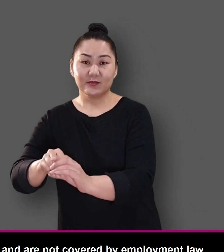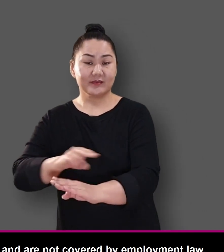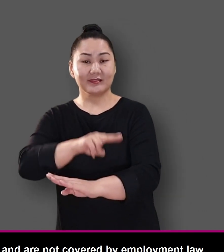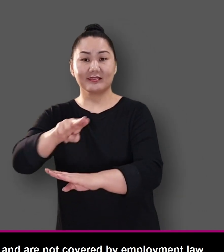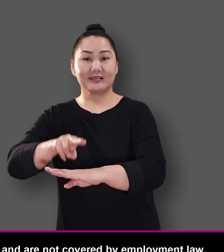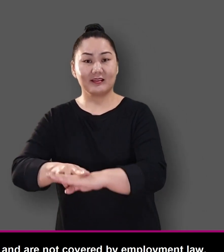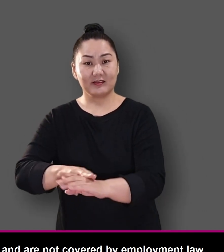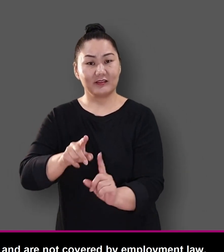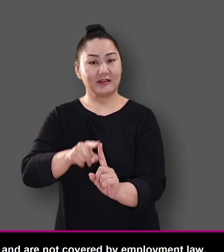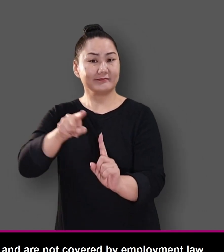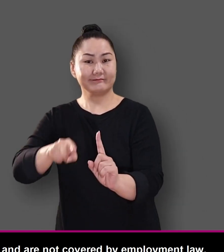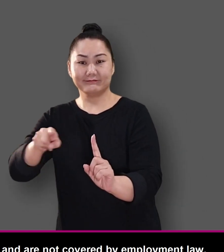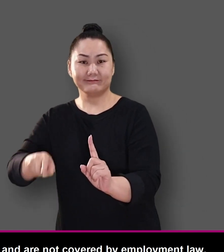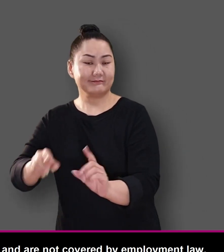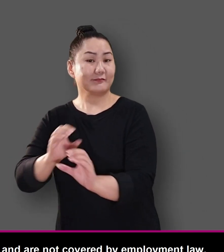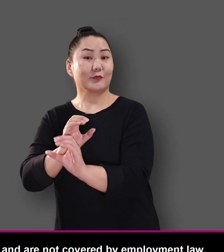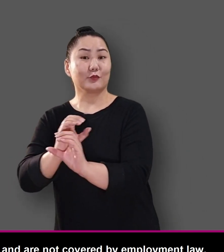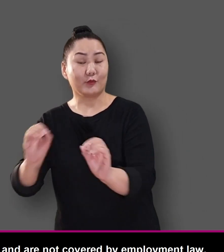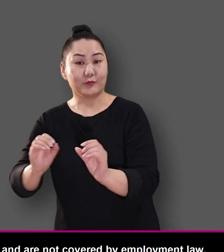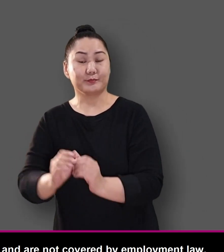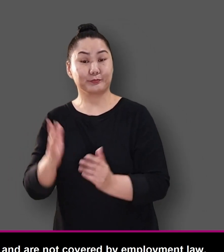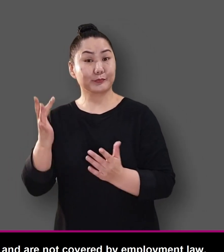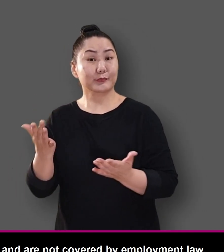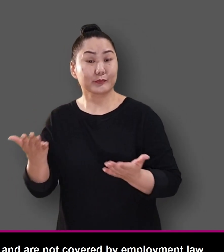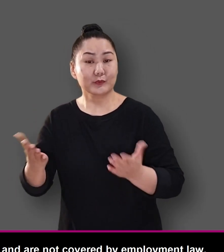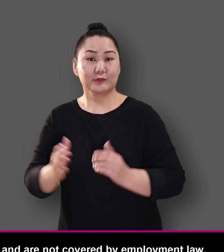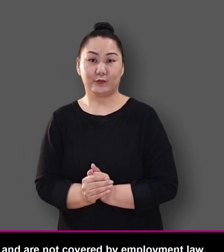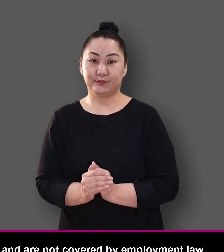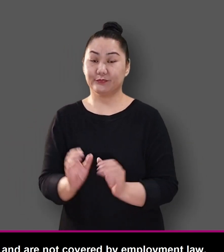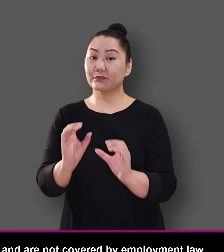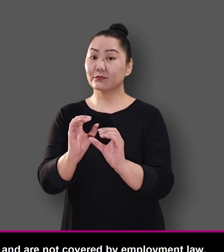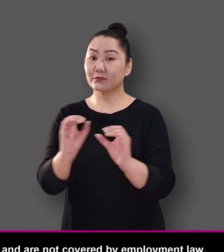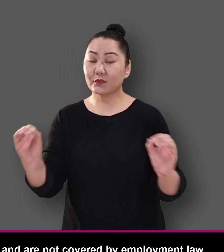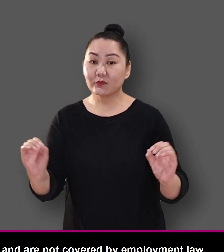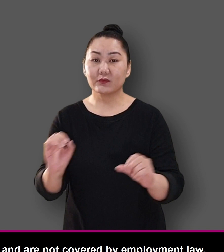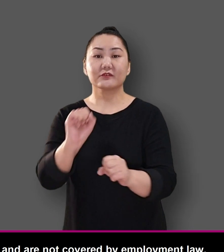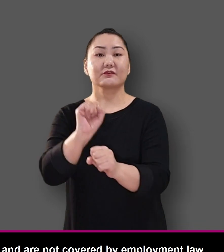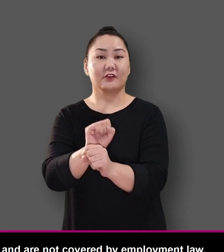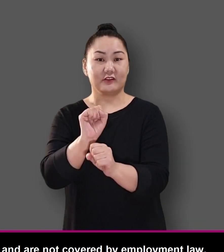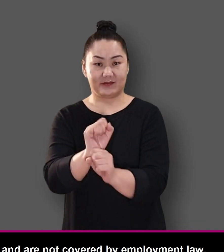not appear in national data and are not covered by employment law.